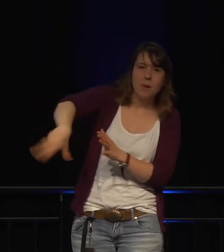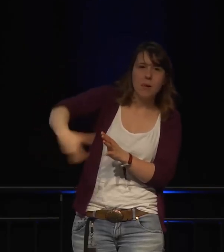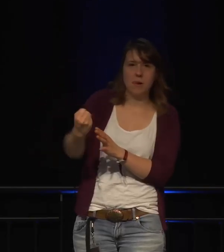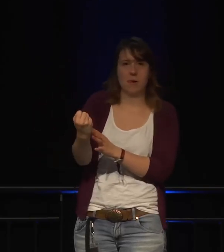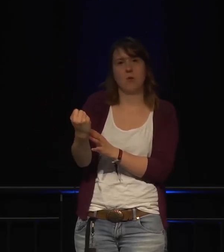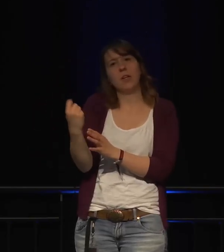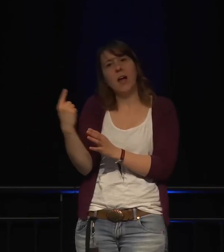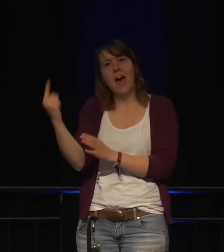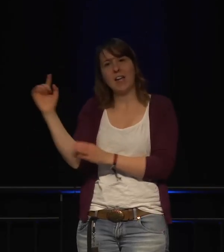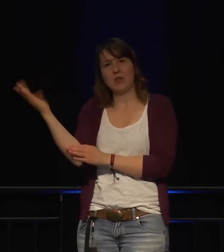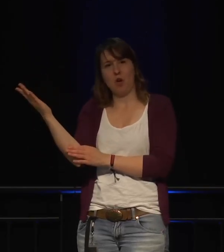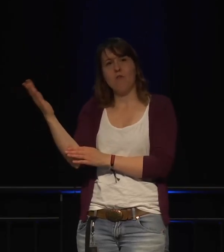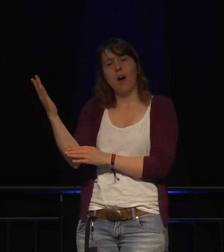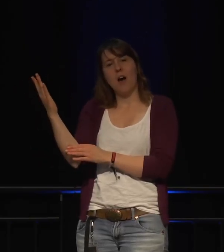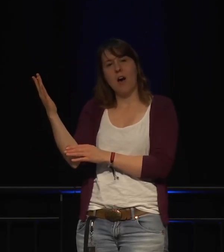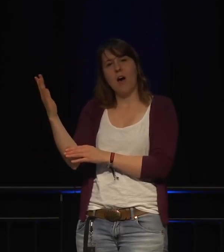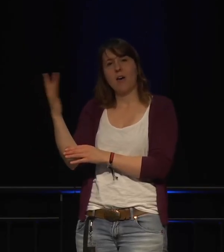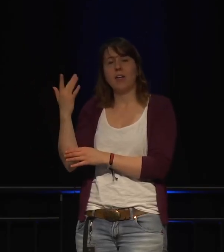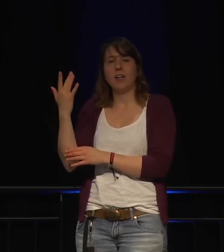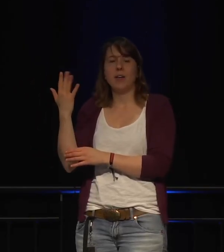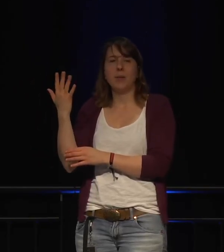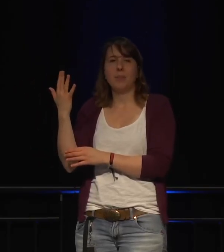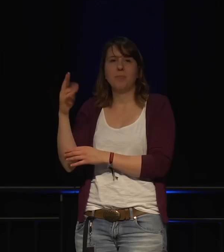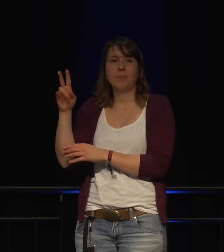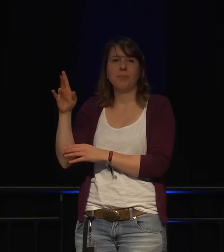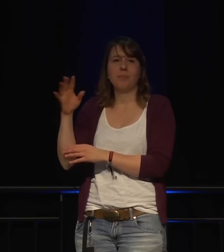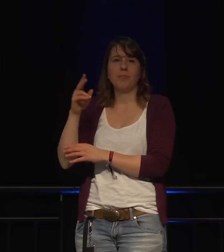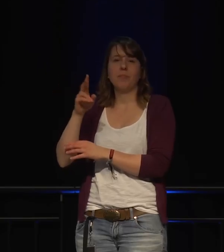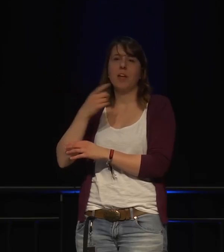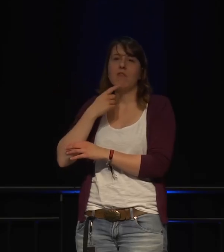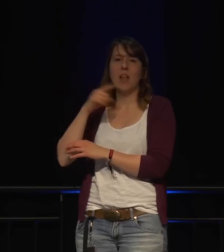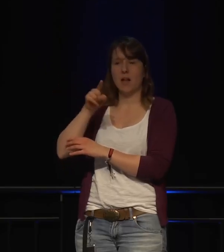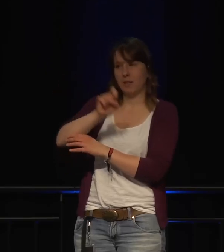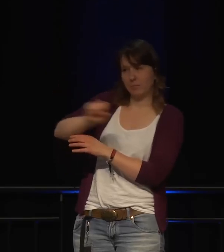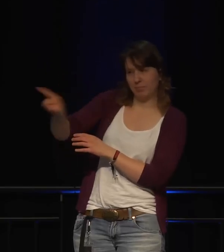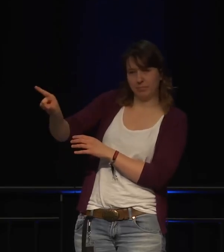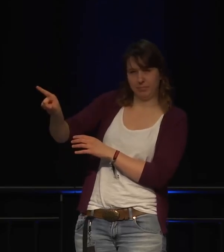in Finland. And the amount was about 10 gigabytes of data.